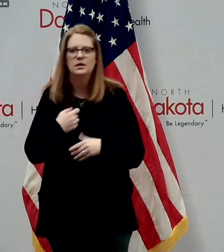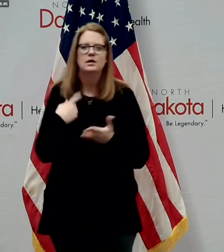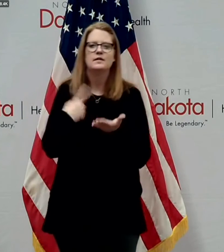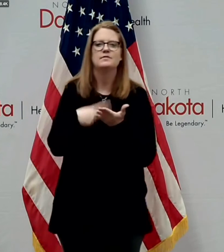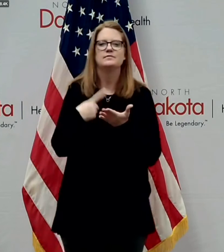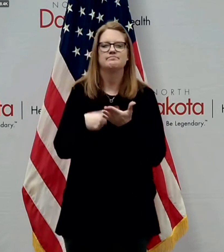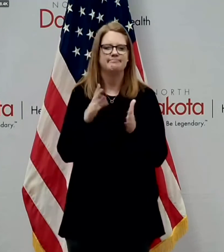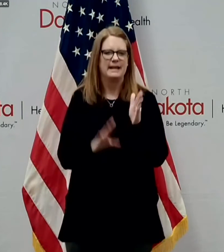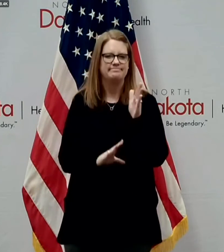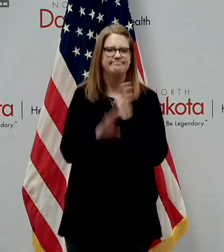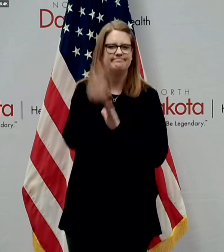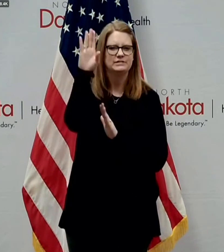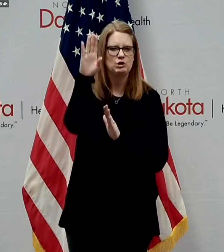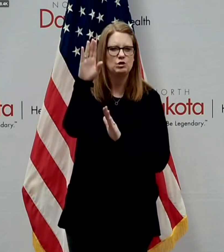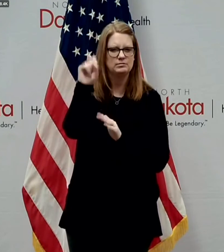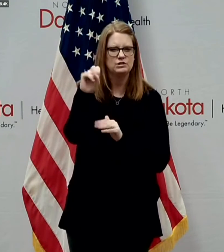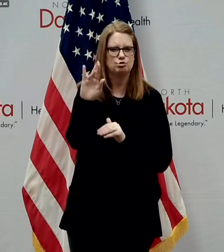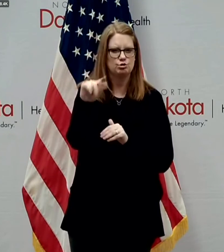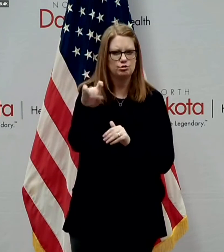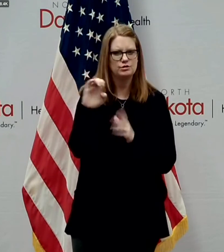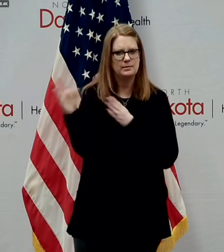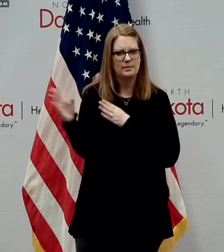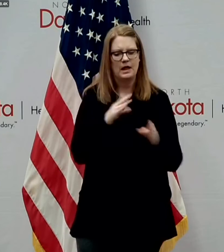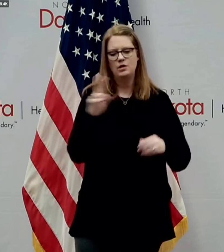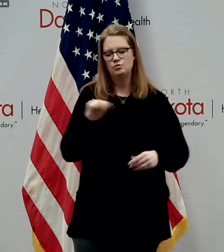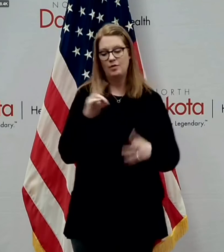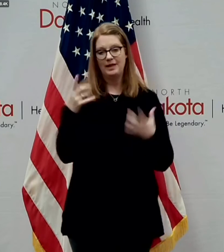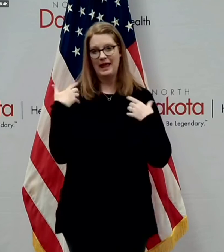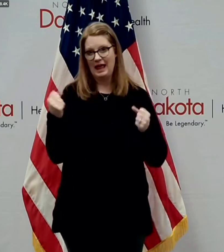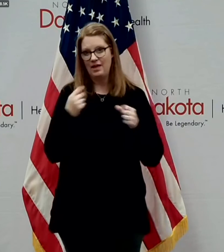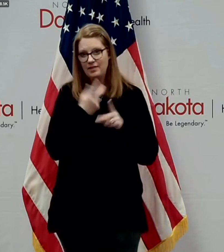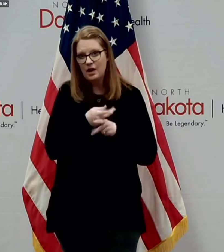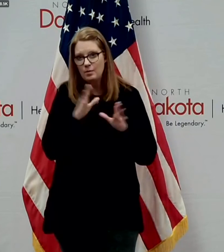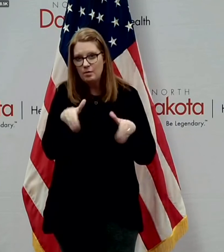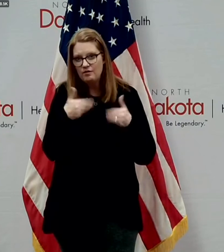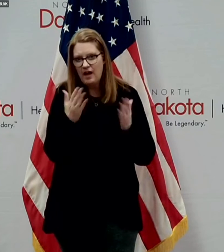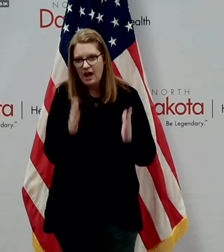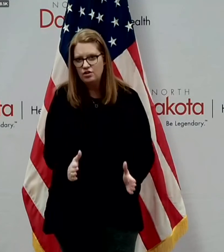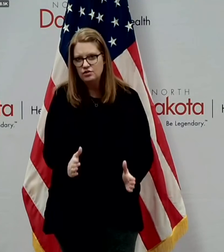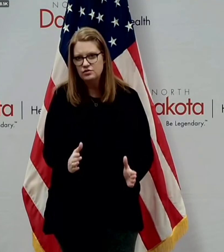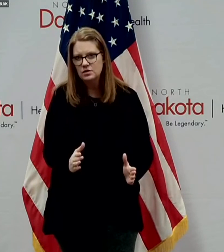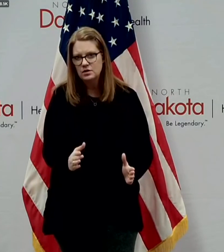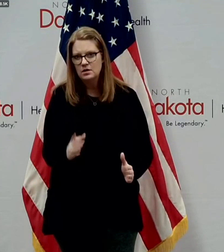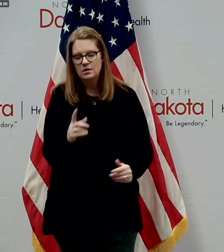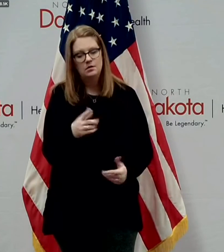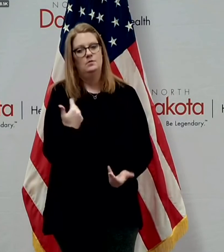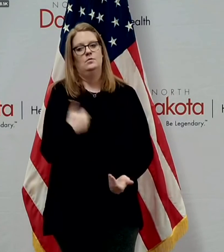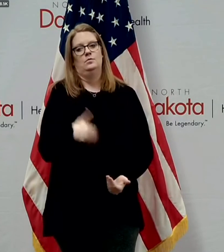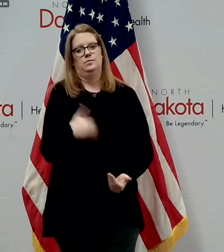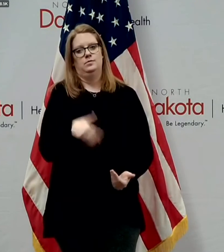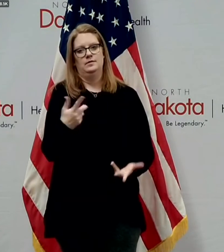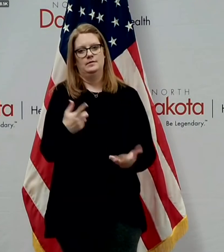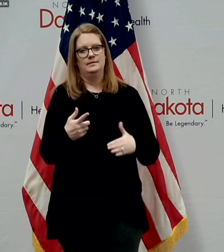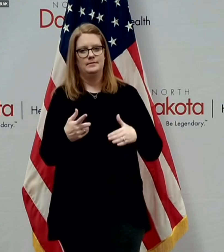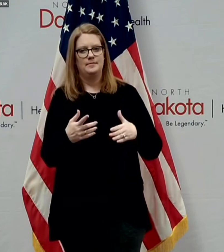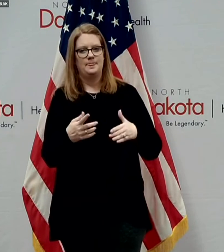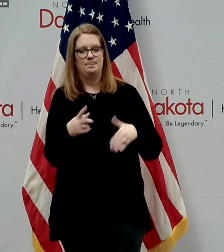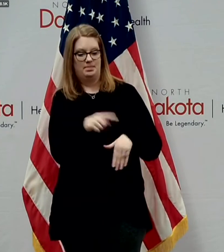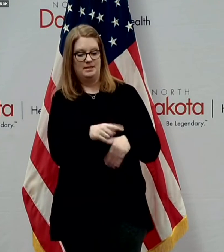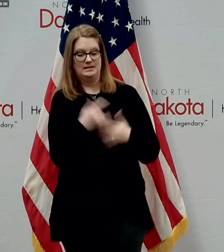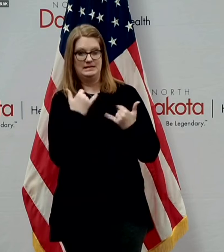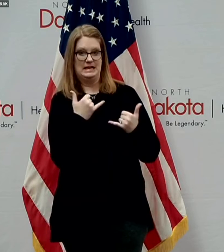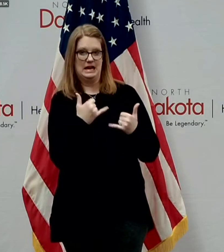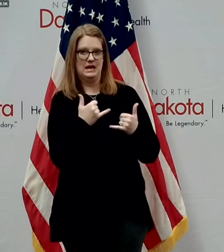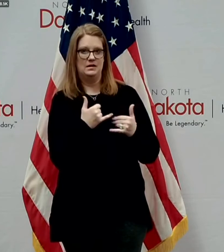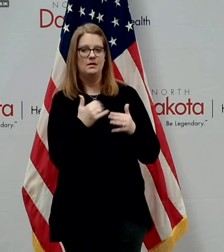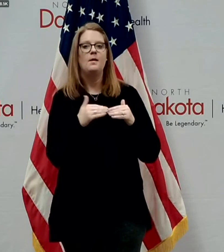that today. North Dakota healthcare providers do have the capability to provide, just at their basic, what they're doing today,